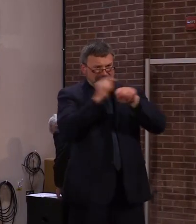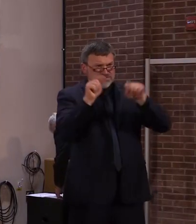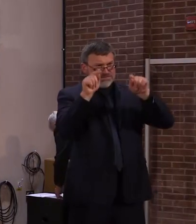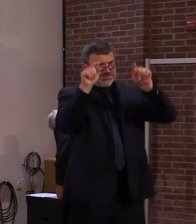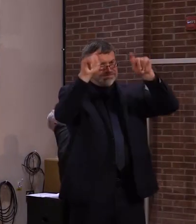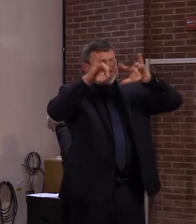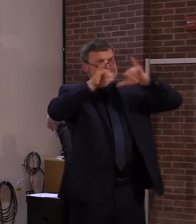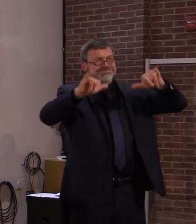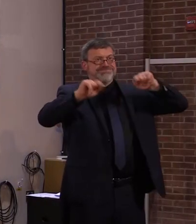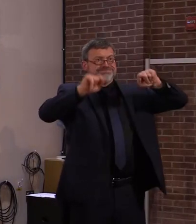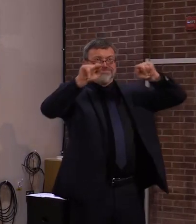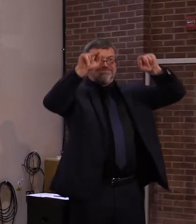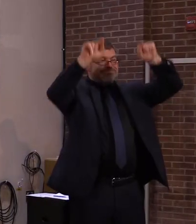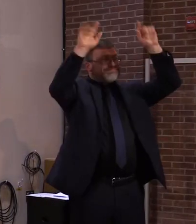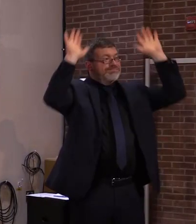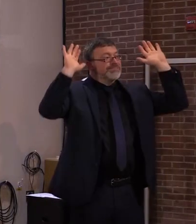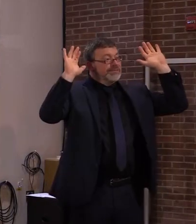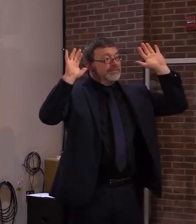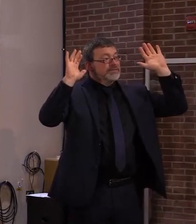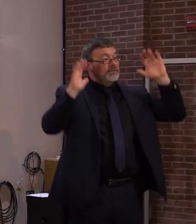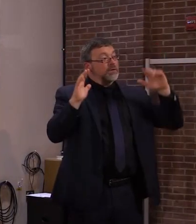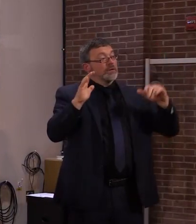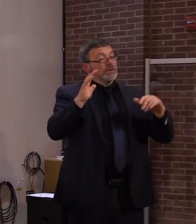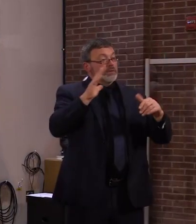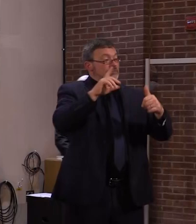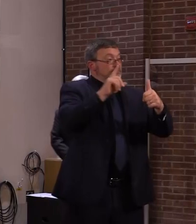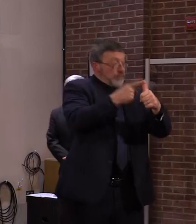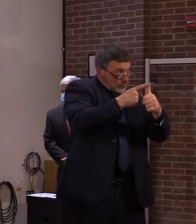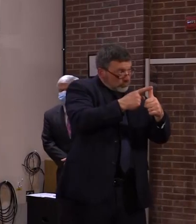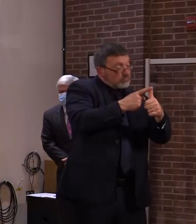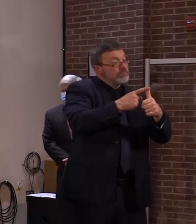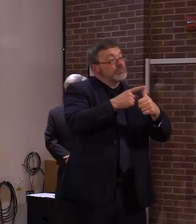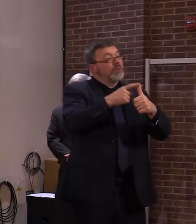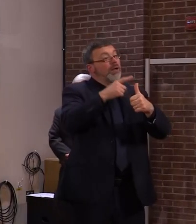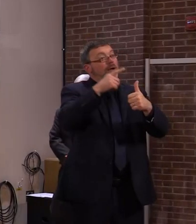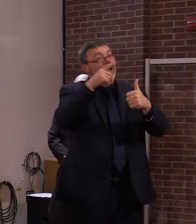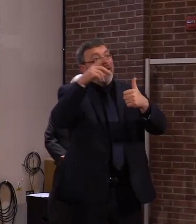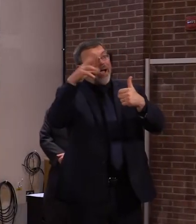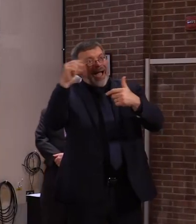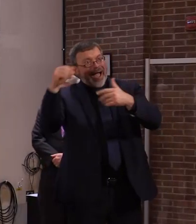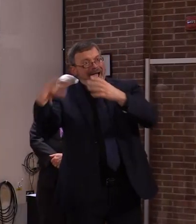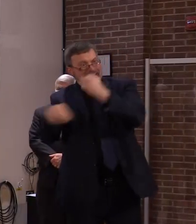new pediatric population, and now working with boosters of all ages.